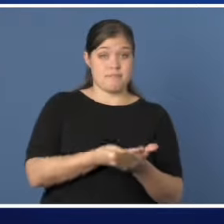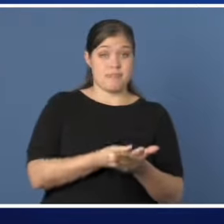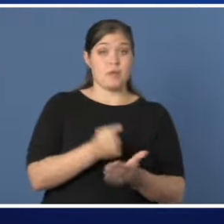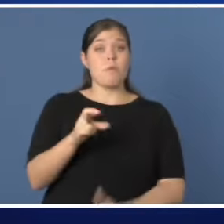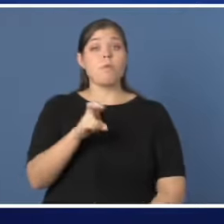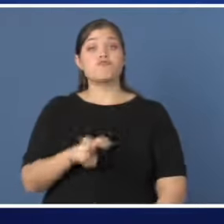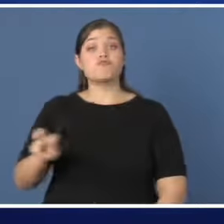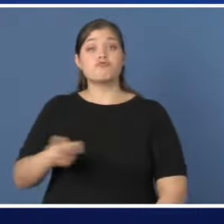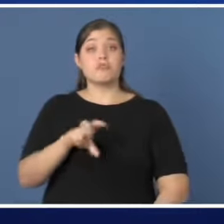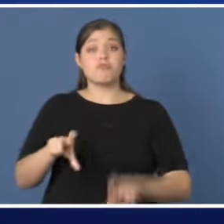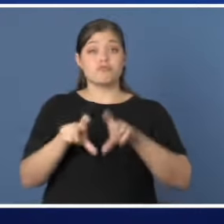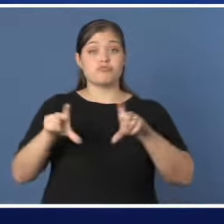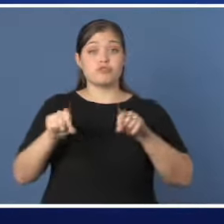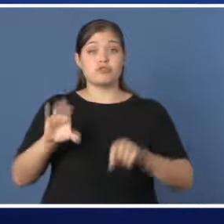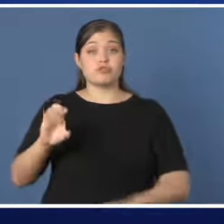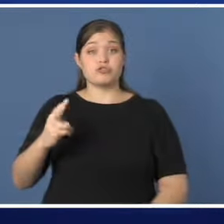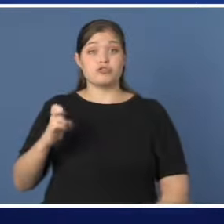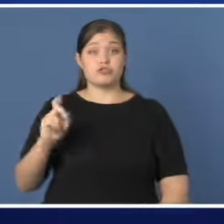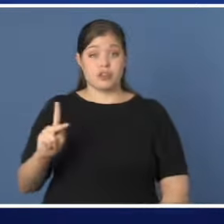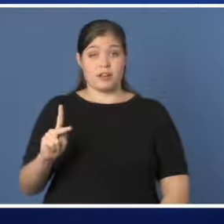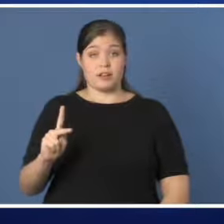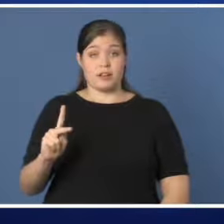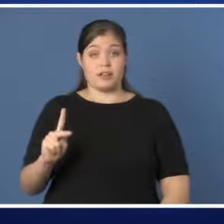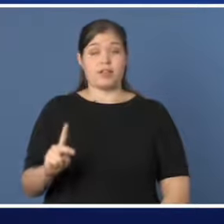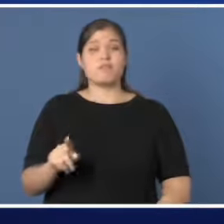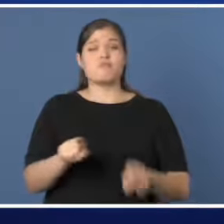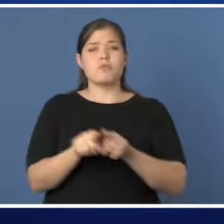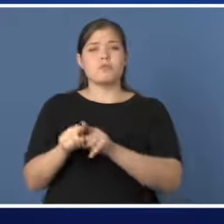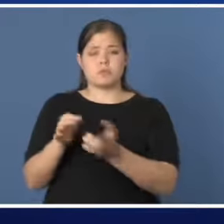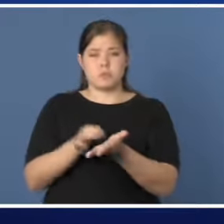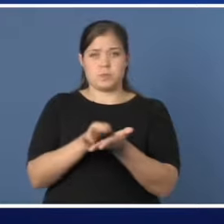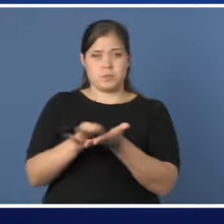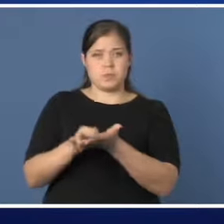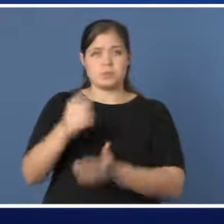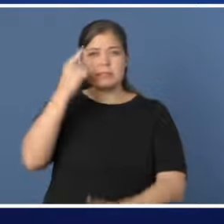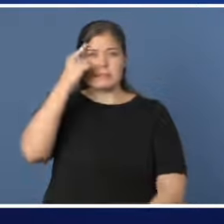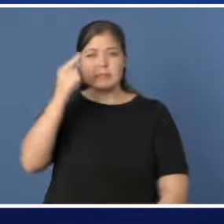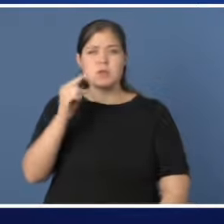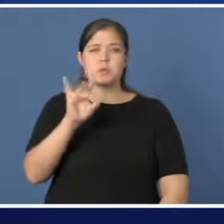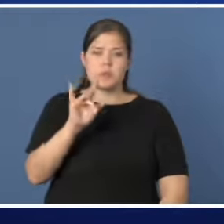Cash or traveler's checks. Change.